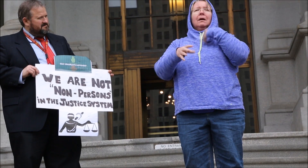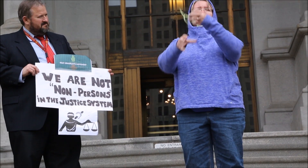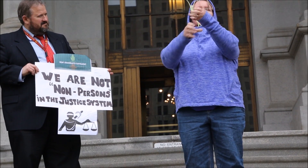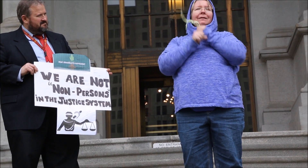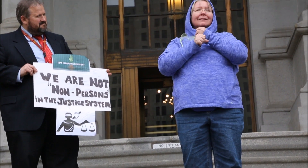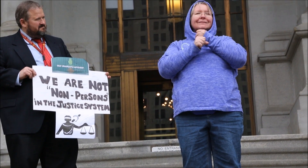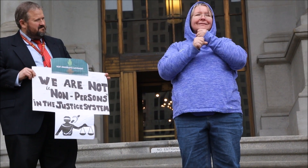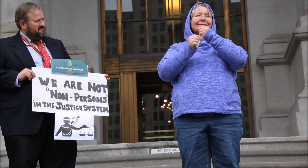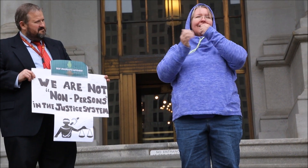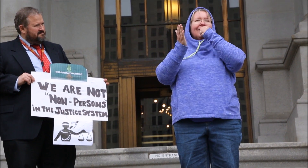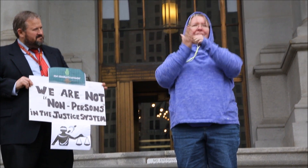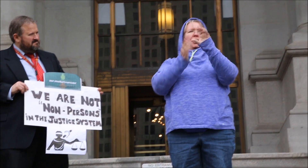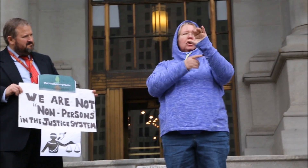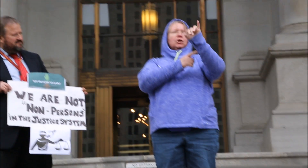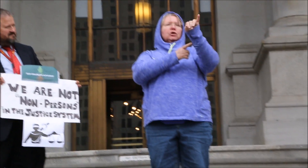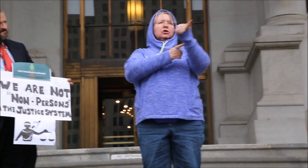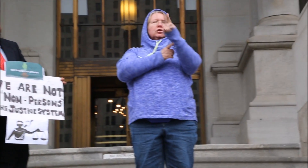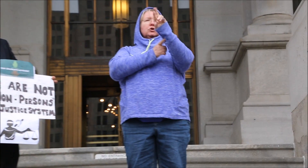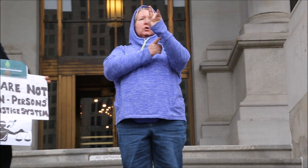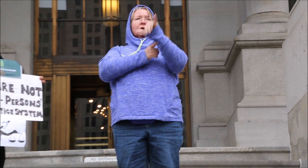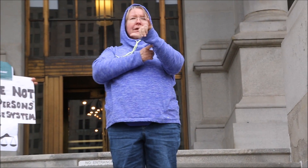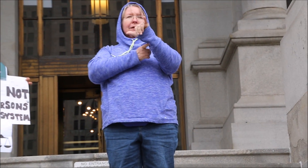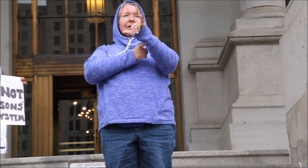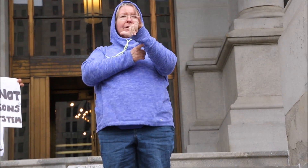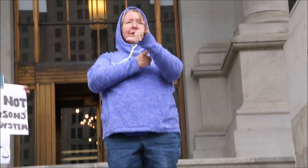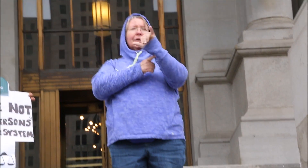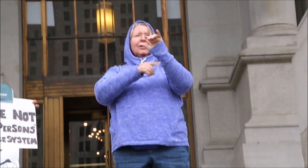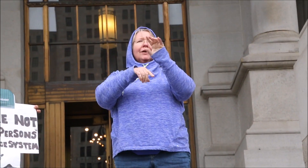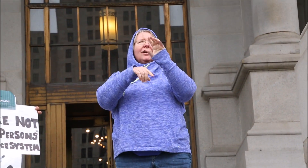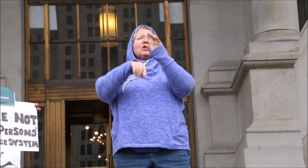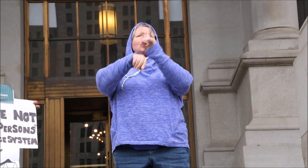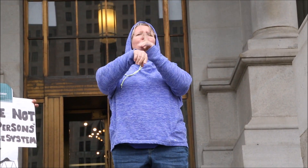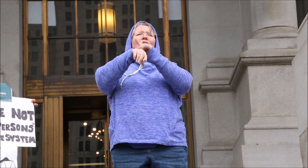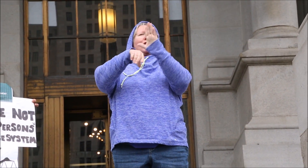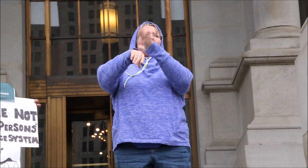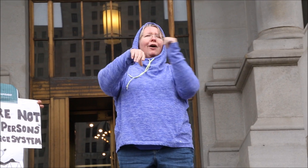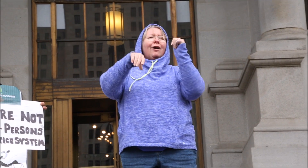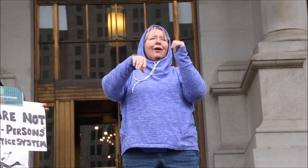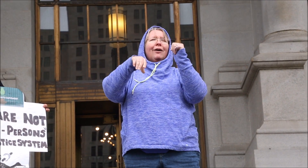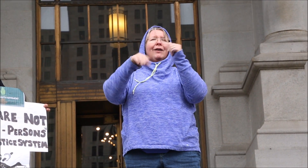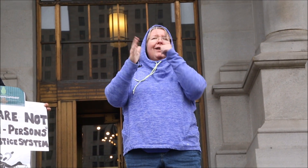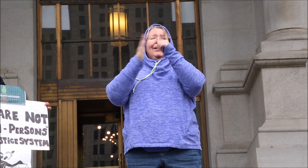Yeah. Yeah. Emphasize to you, the Grassroots sign, some of your...